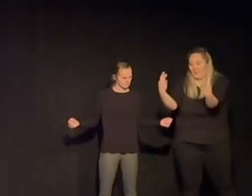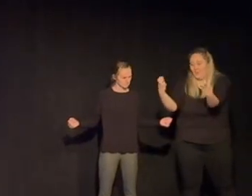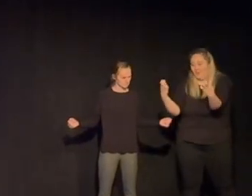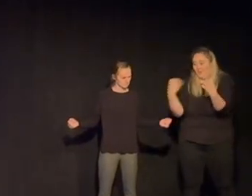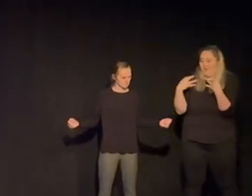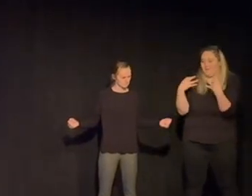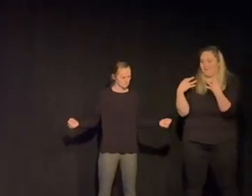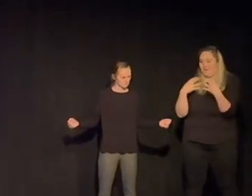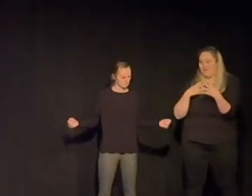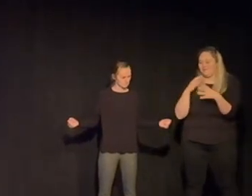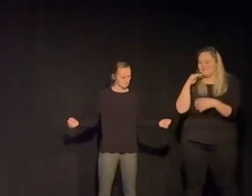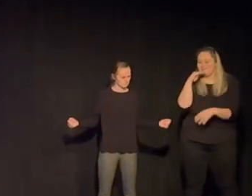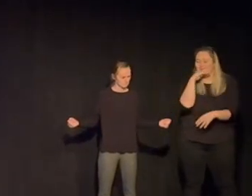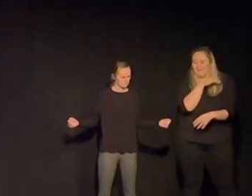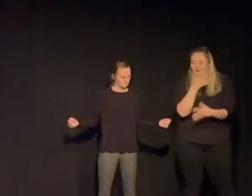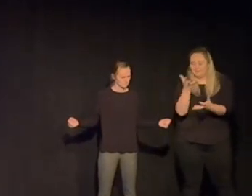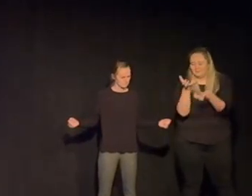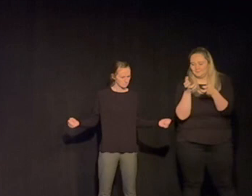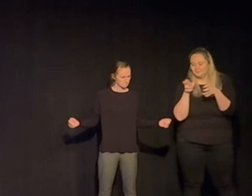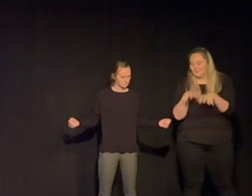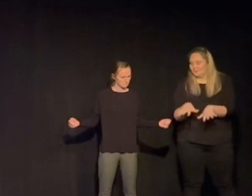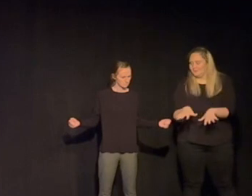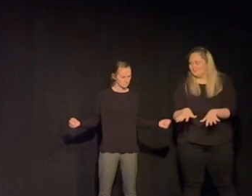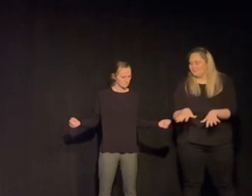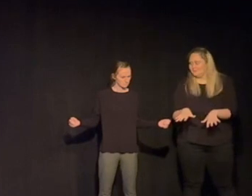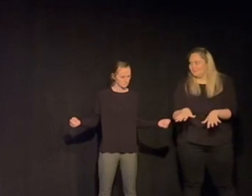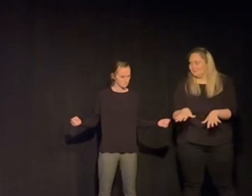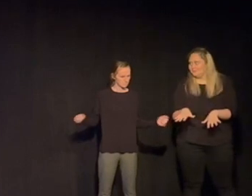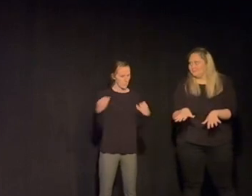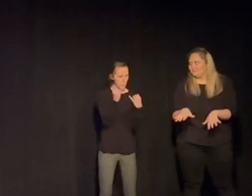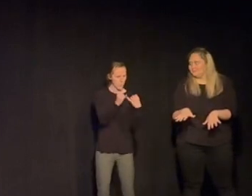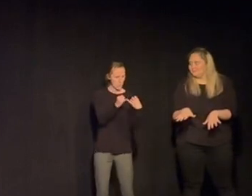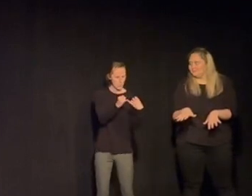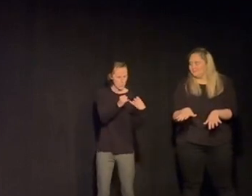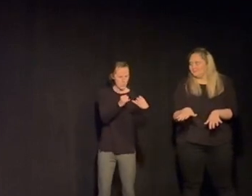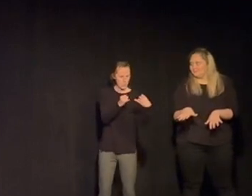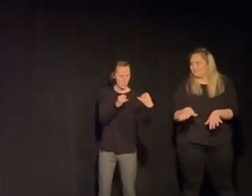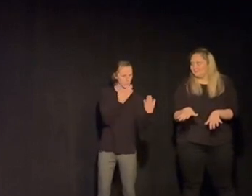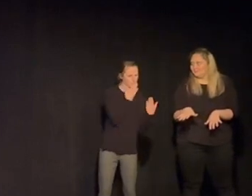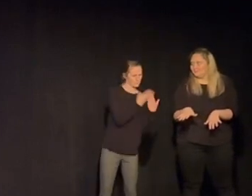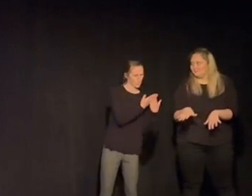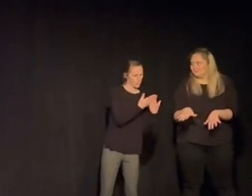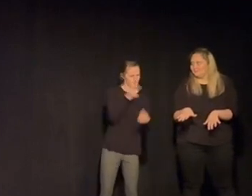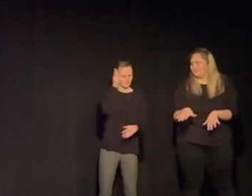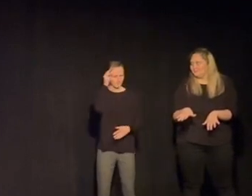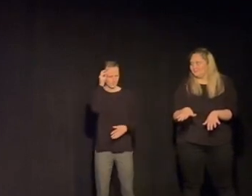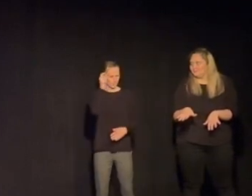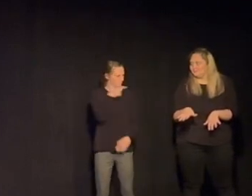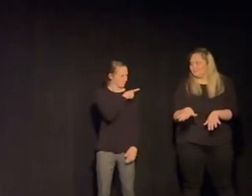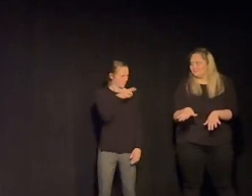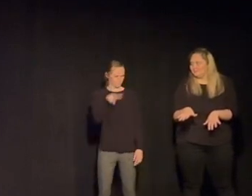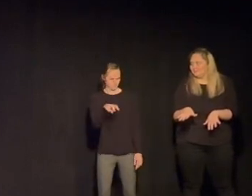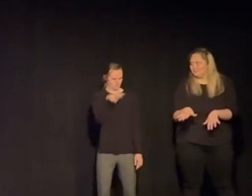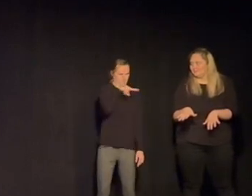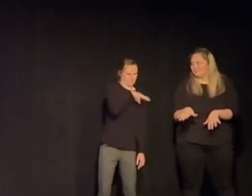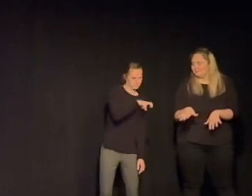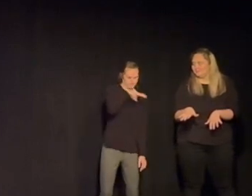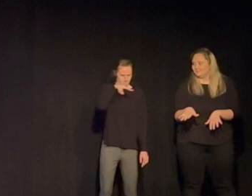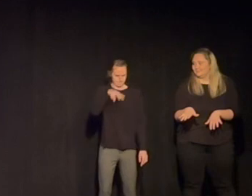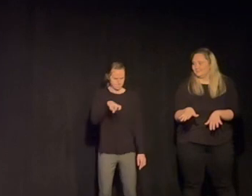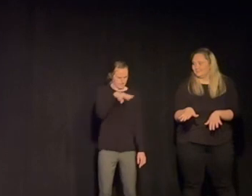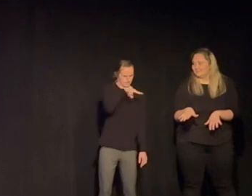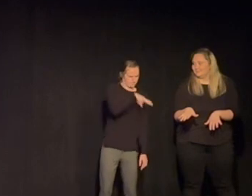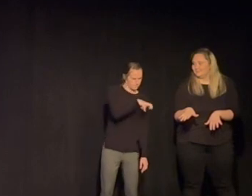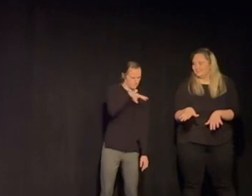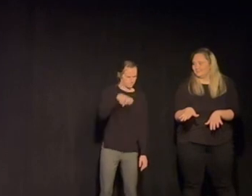to lie to them. There's a thin line between good and evil. You've hopped over that line more times than I